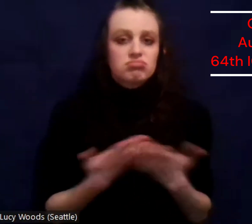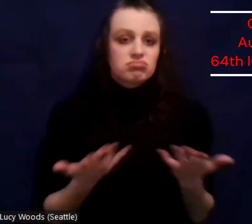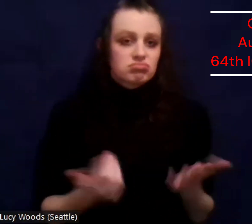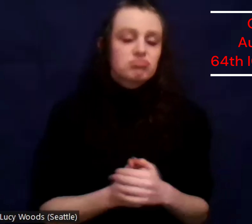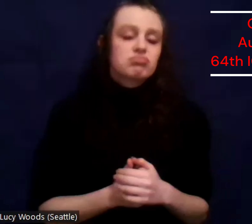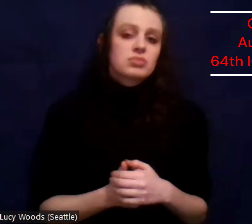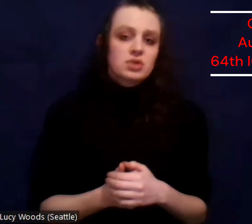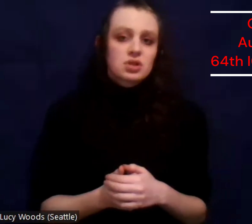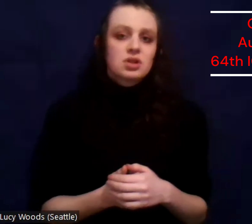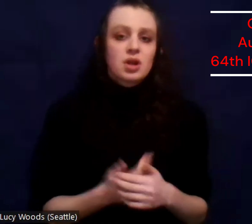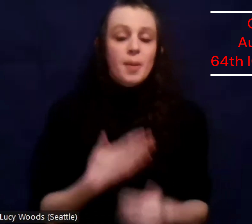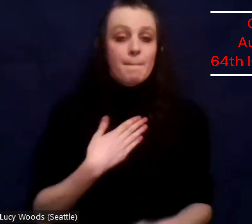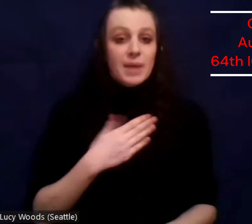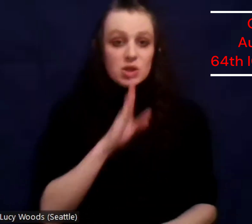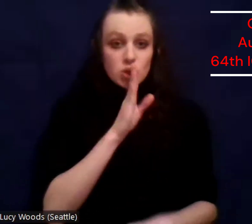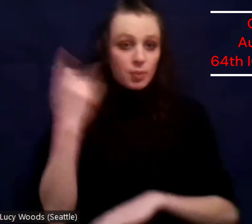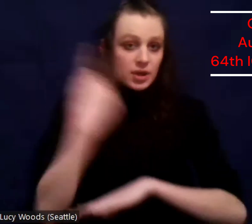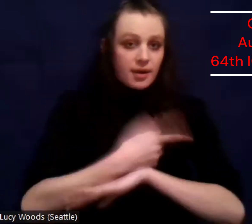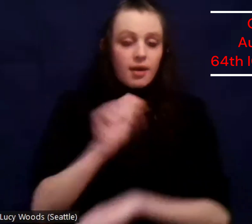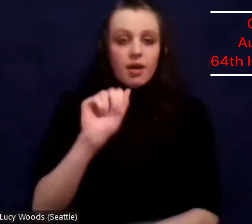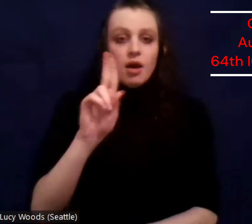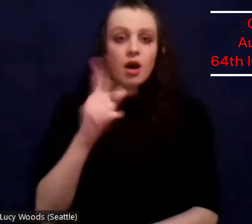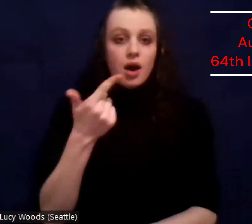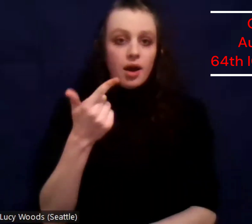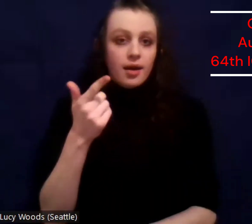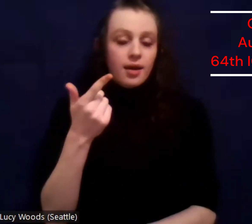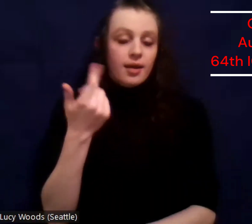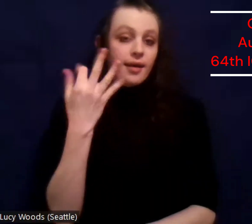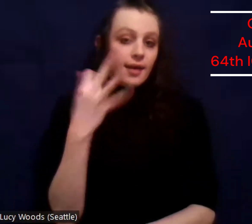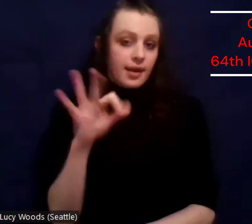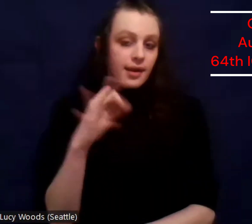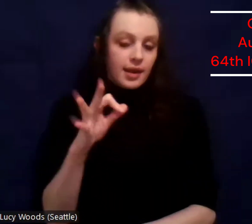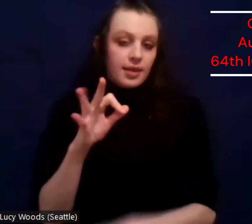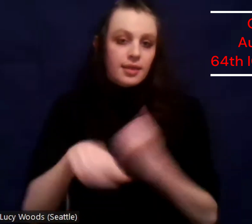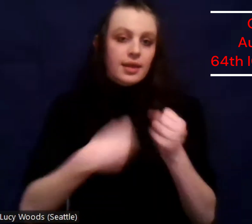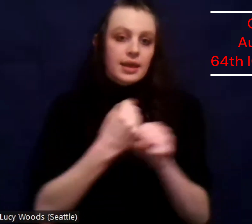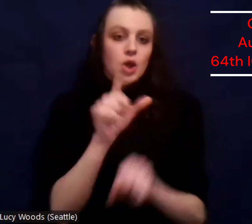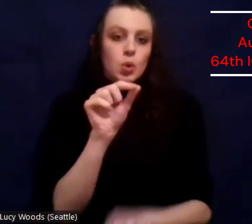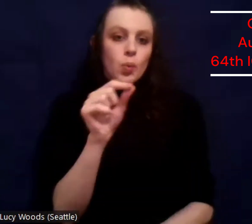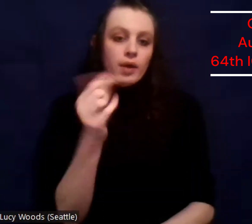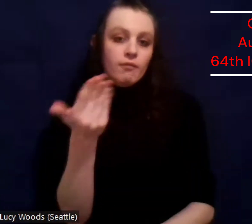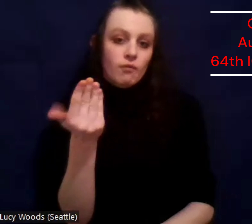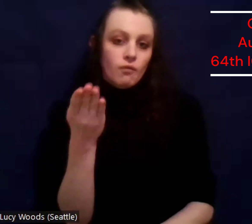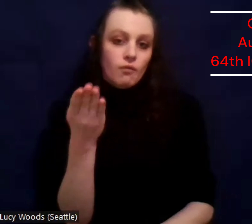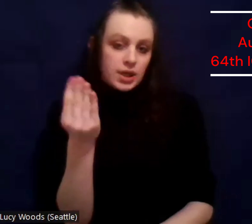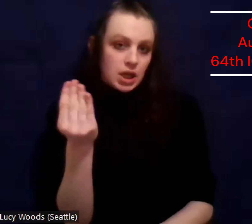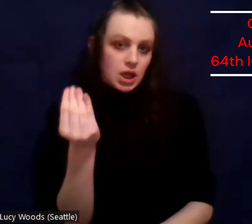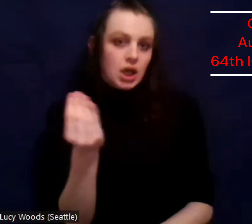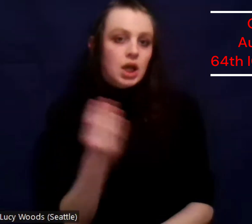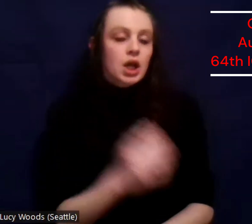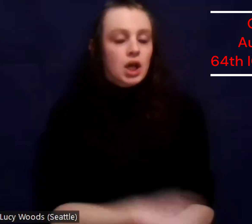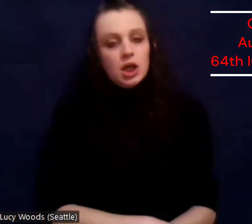My sobriety date is August 19th of 2014, and